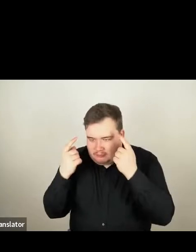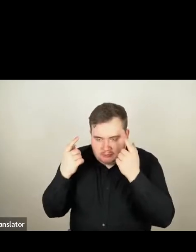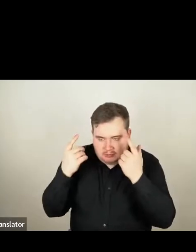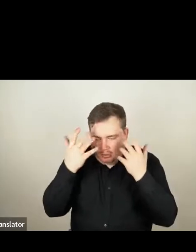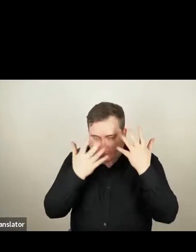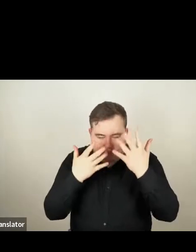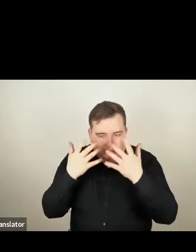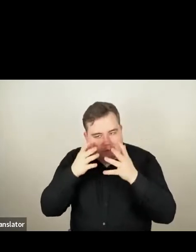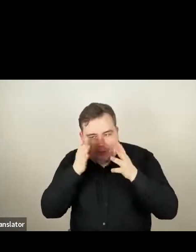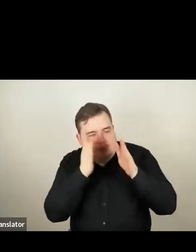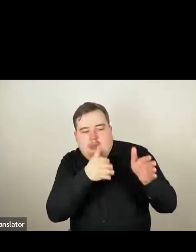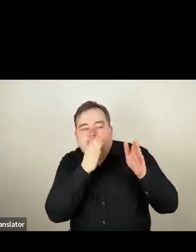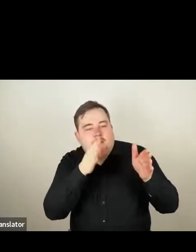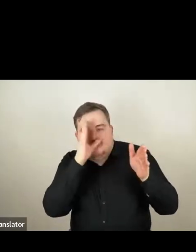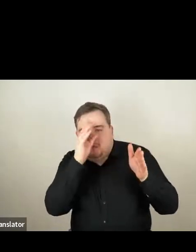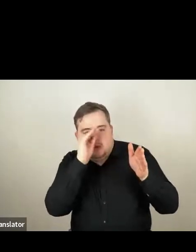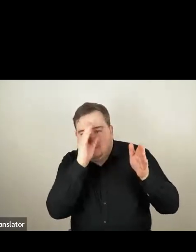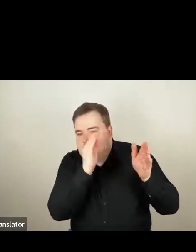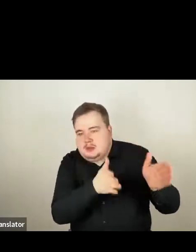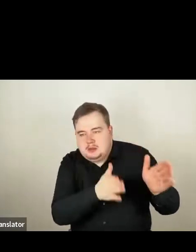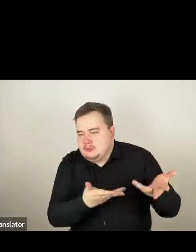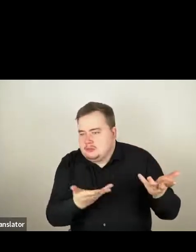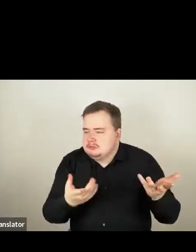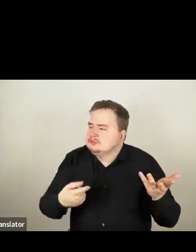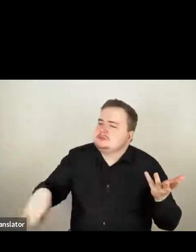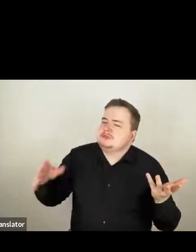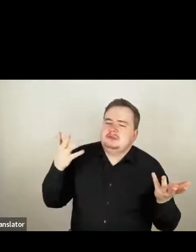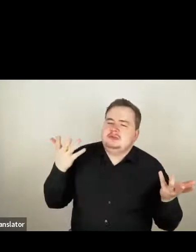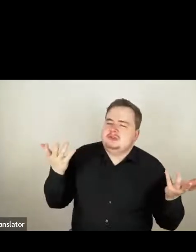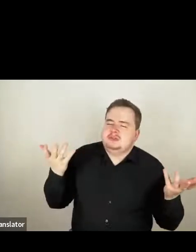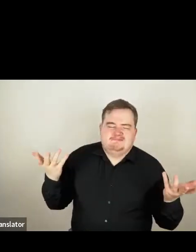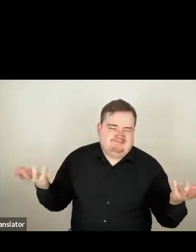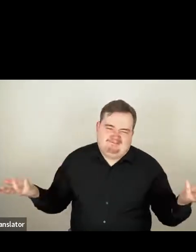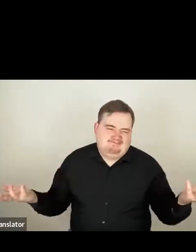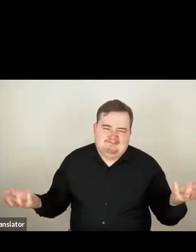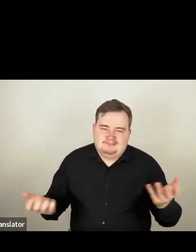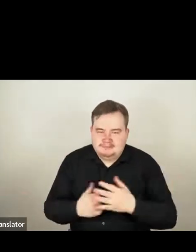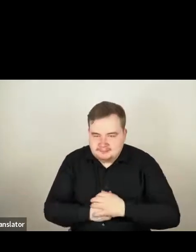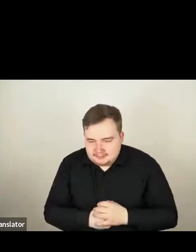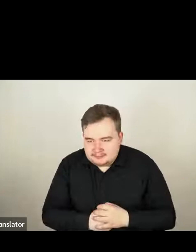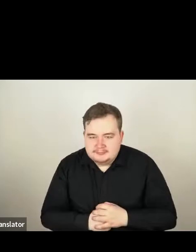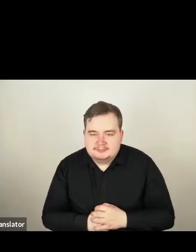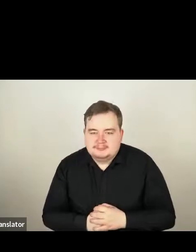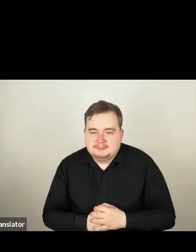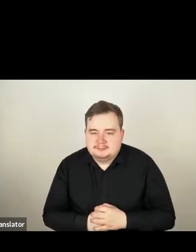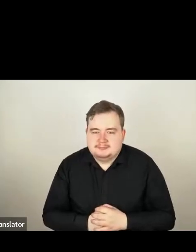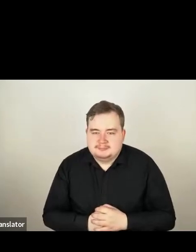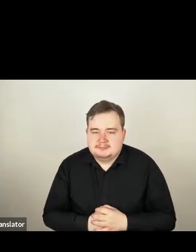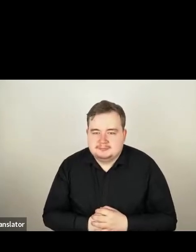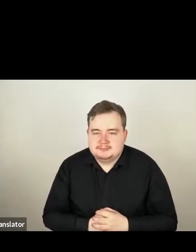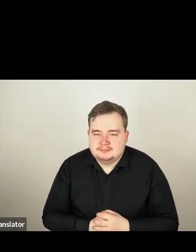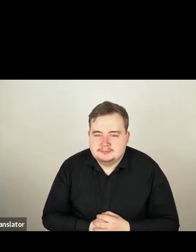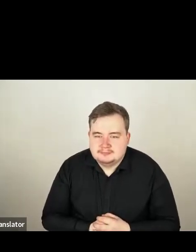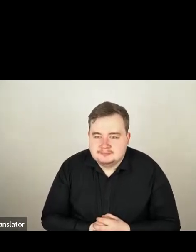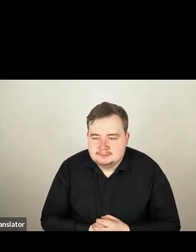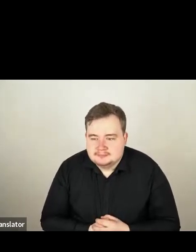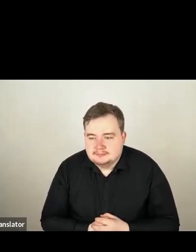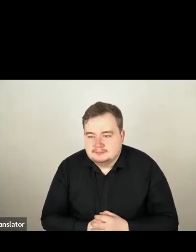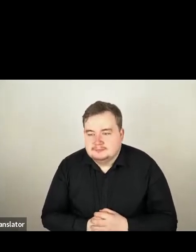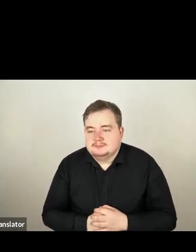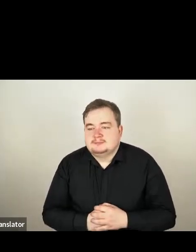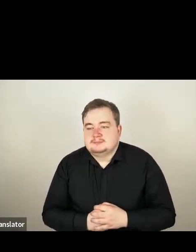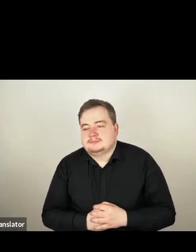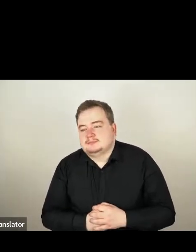things weren't quite as they'd always thought. So even down to the fact that they decided that they ought to